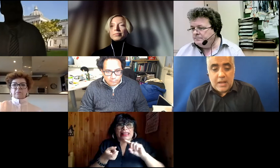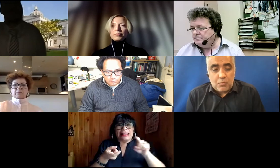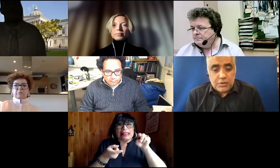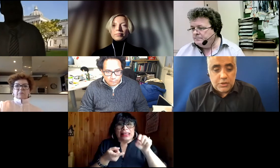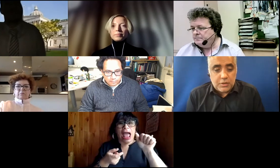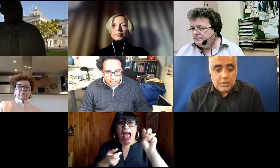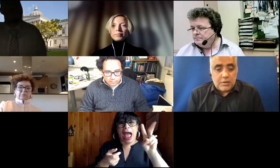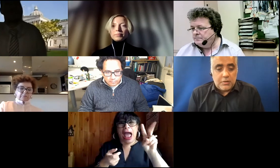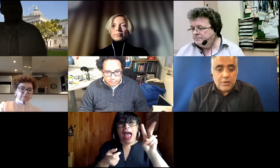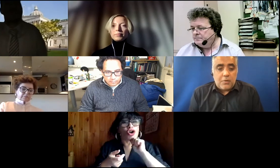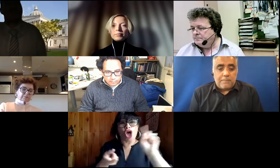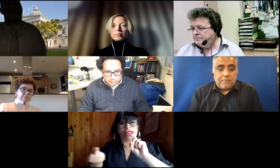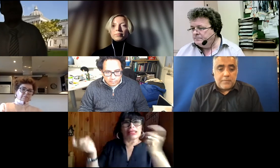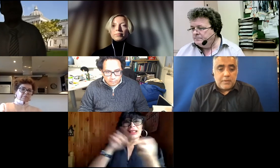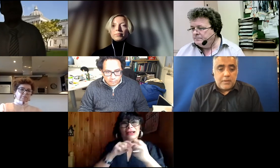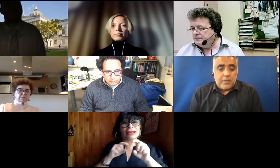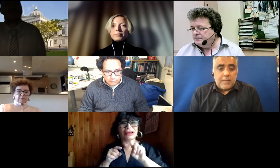sign language. No.